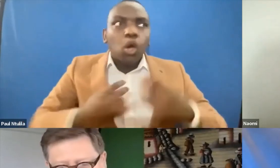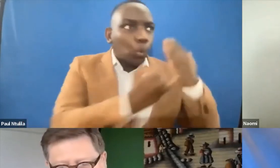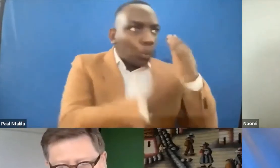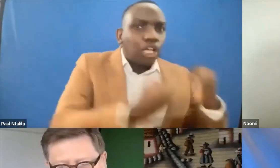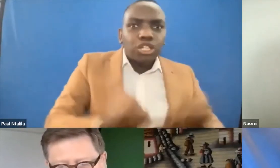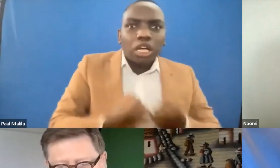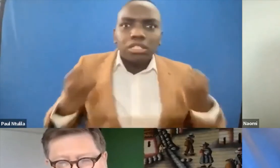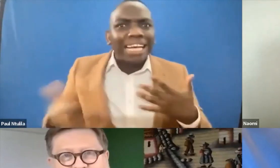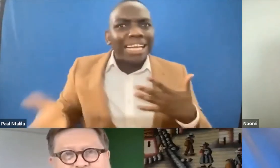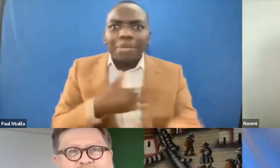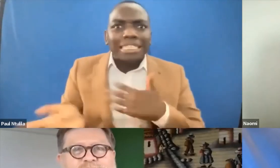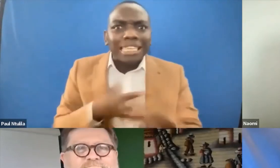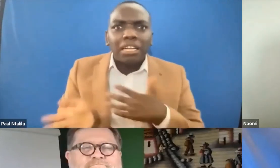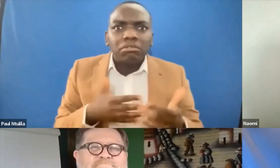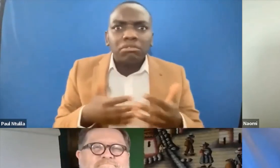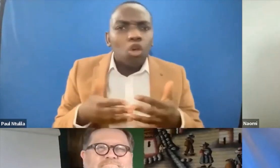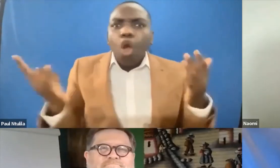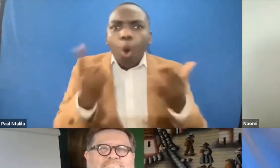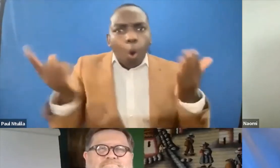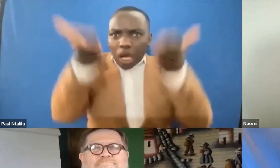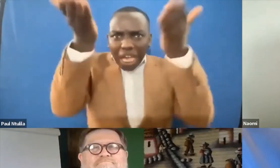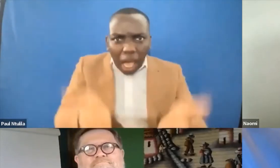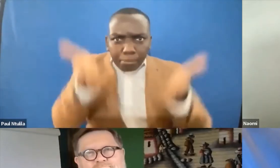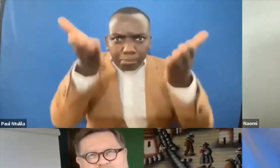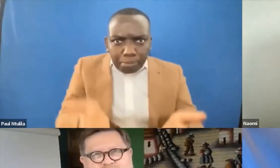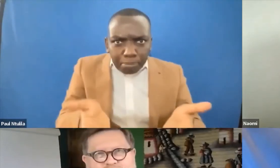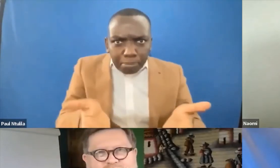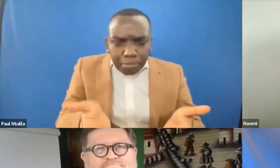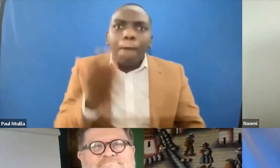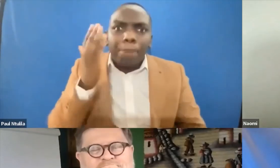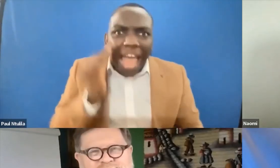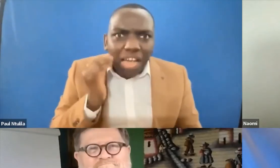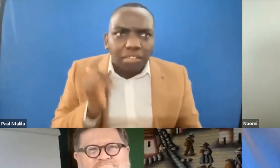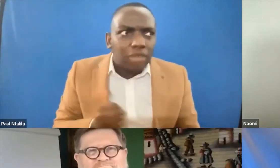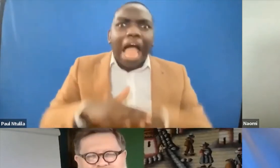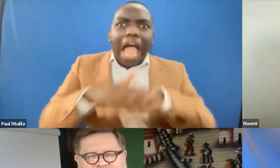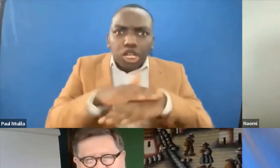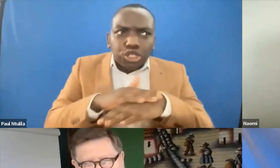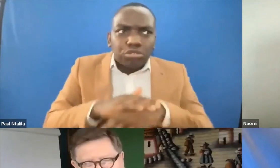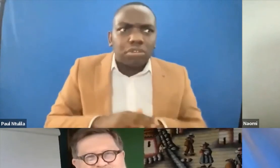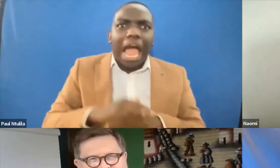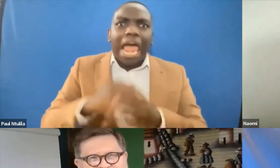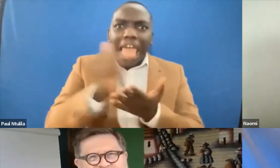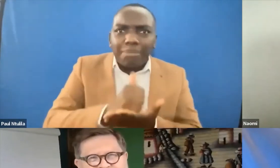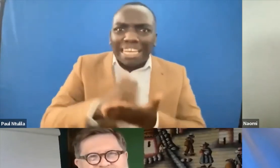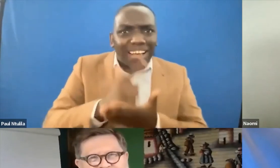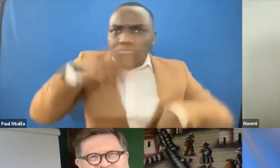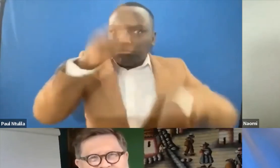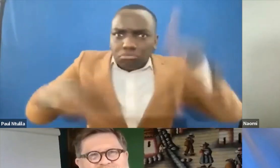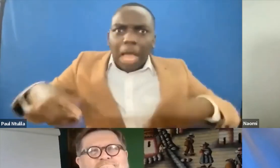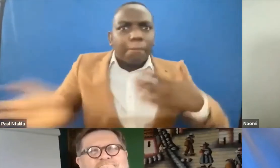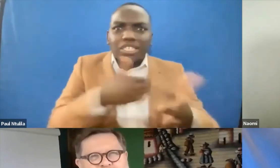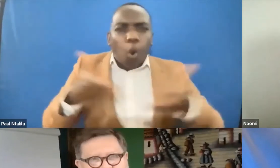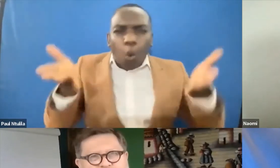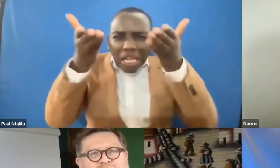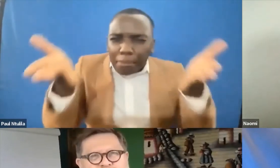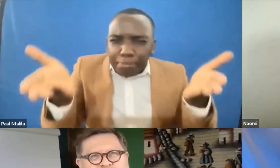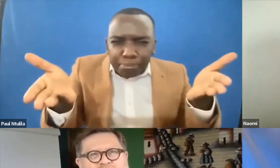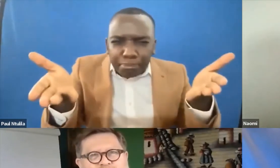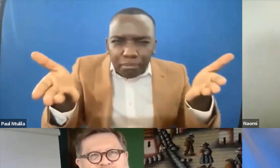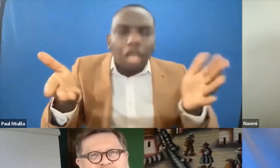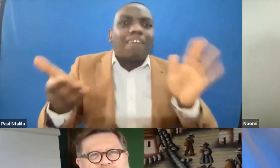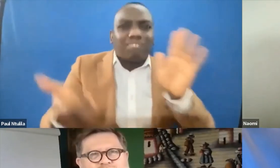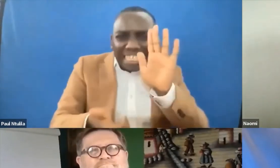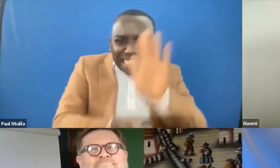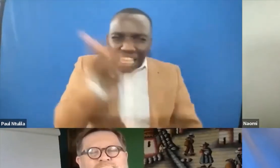can develop those skills. You can understand what your weaknesses are, and you can sort them out. It doesn't matter if you're Black, if you're Asian, if